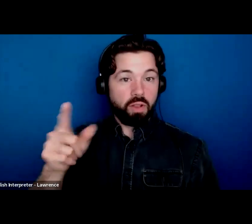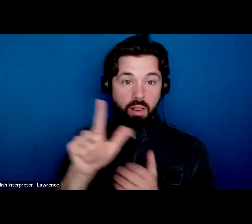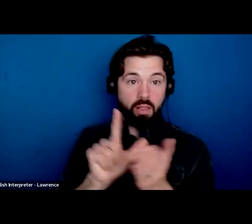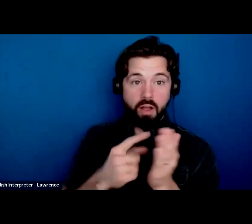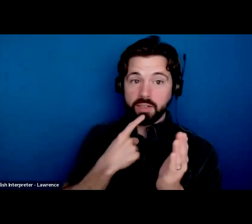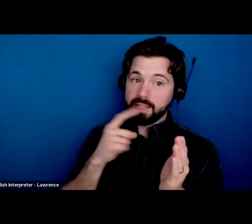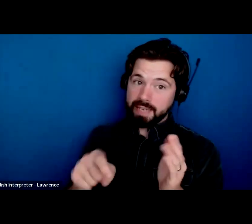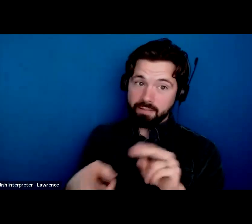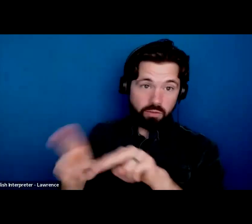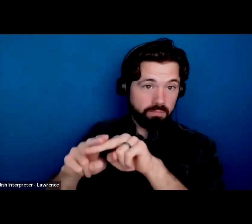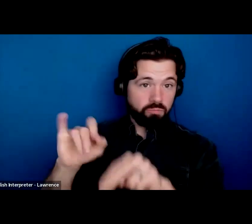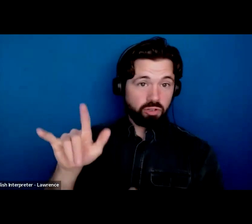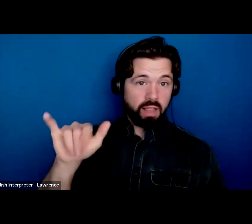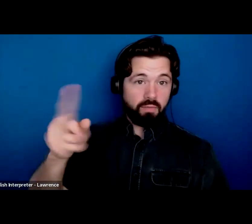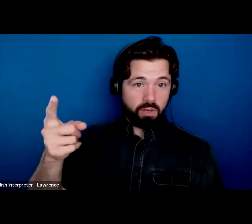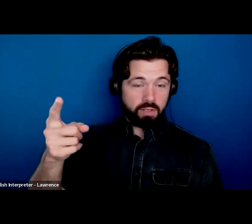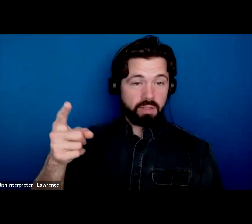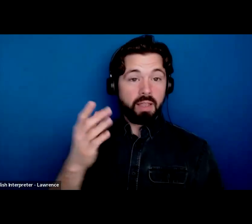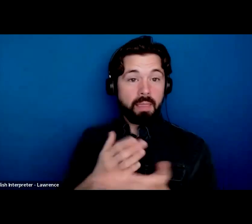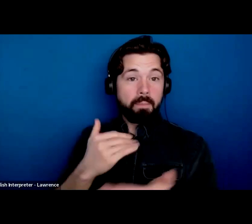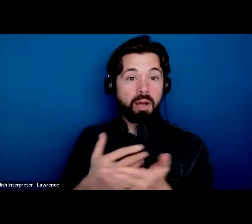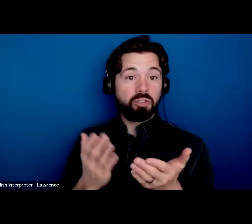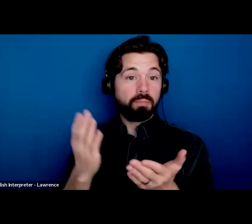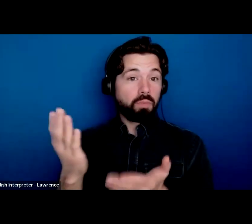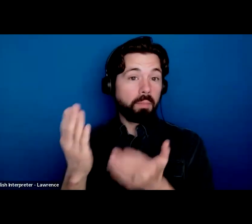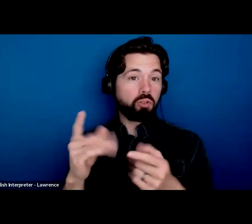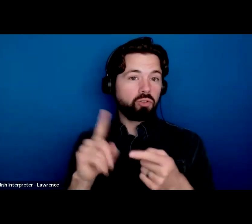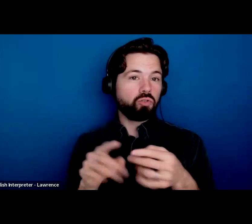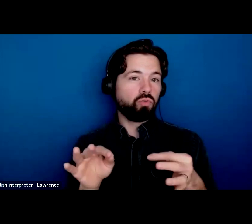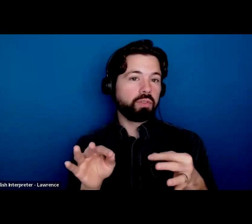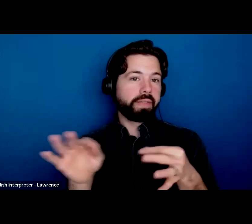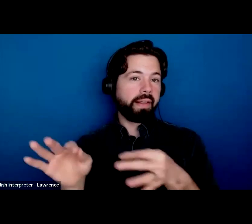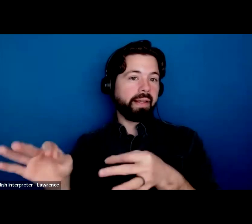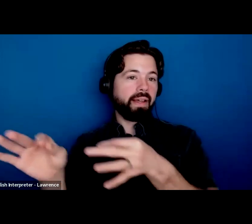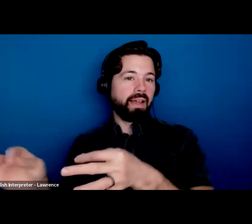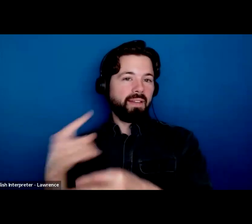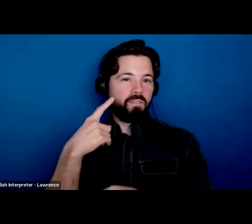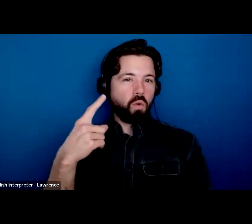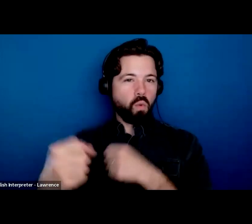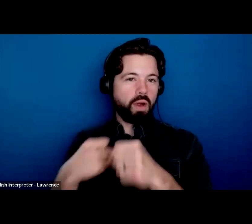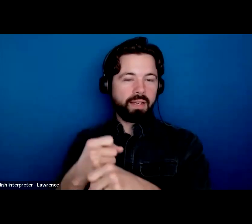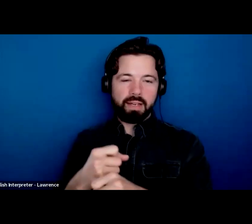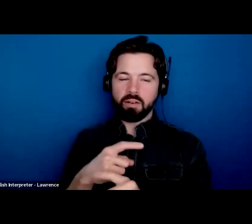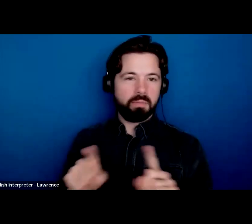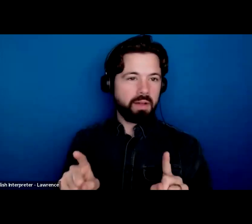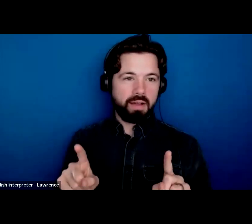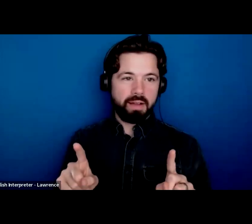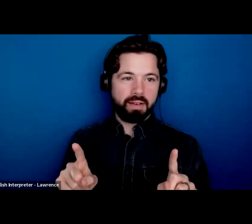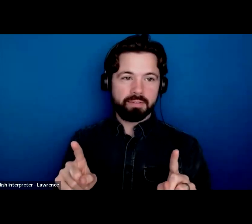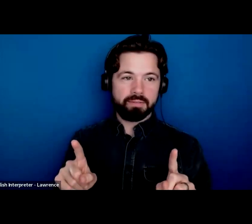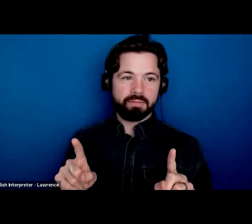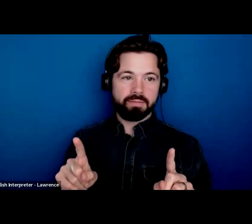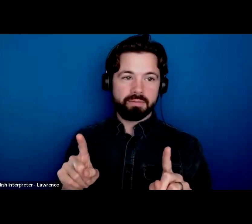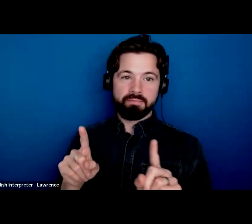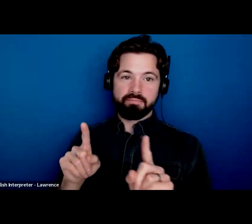currently. The budget proposal is to delay it as it was when it was originally written for another year out, but that is not what